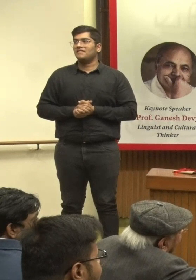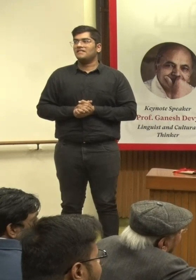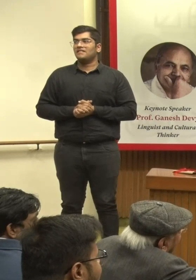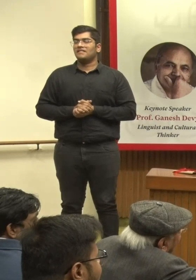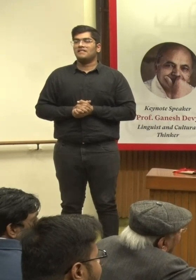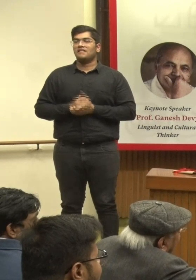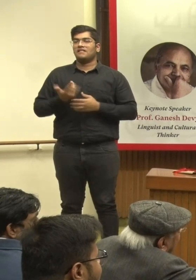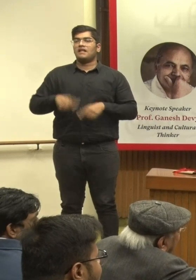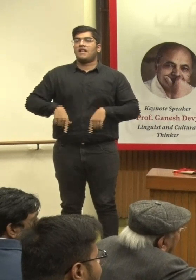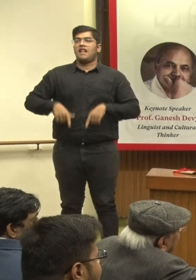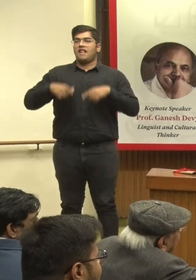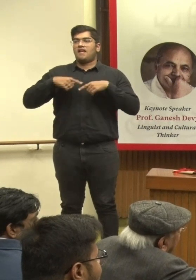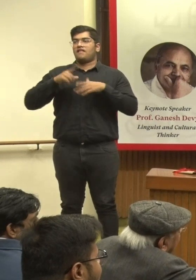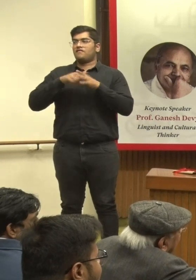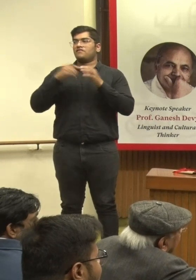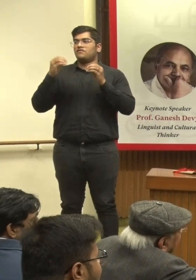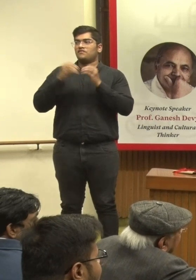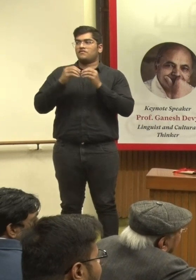The livelihood.